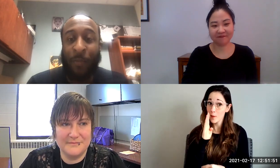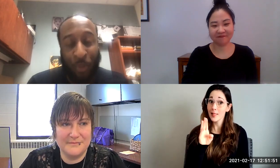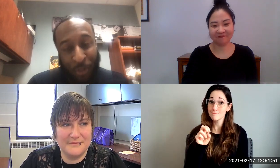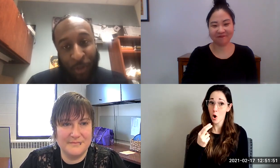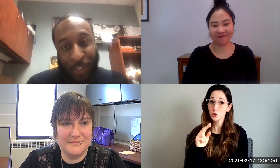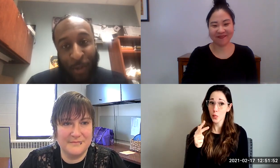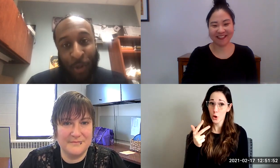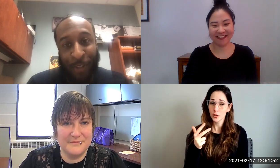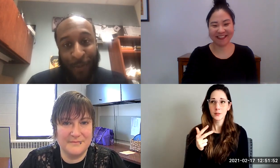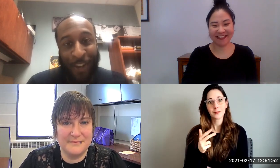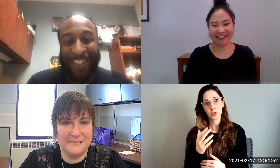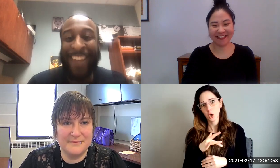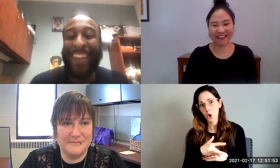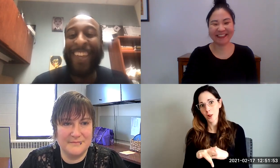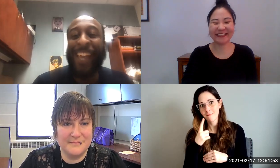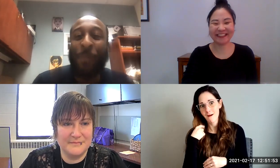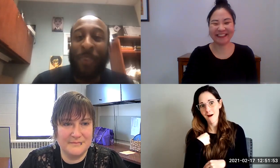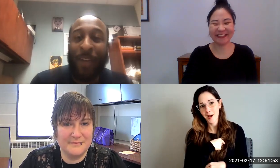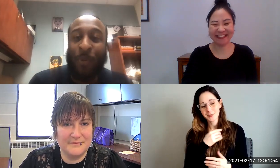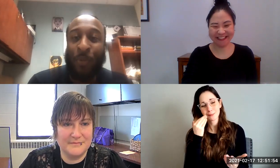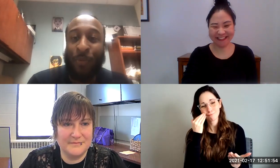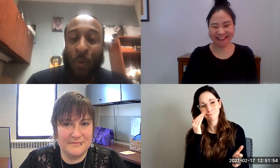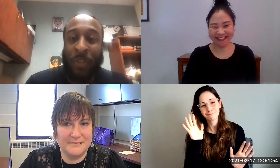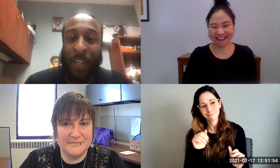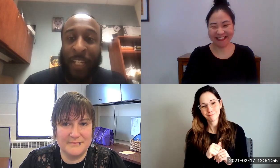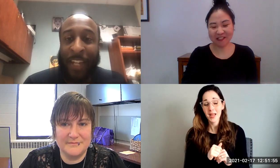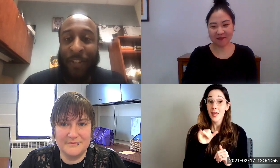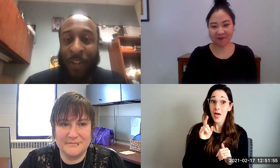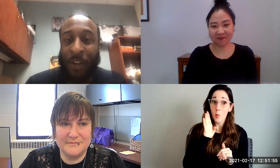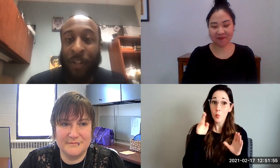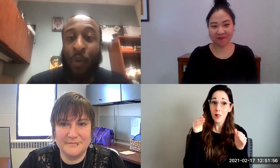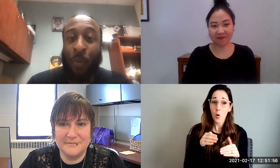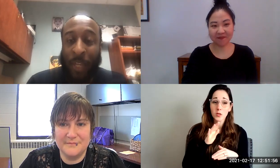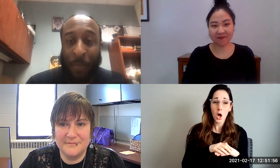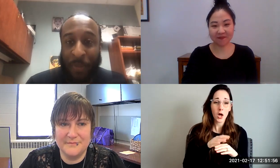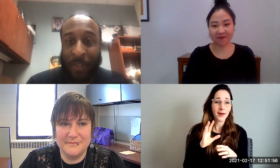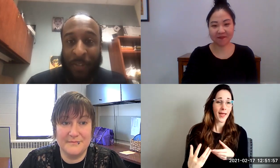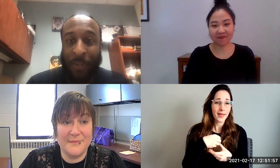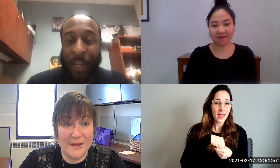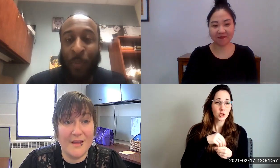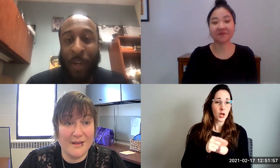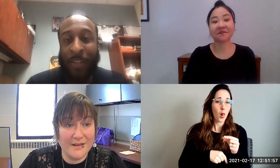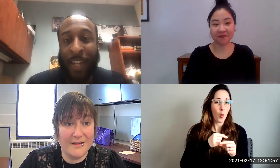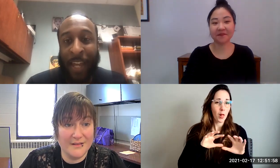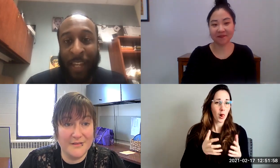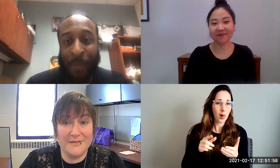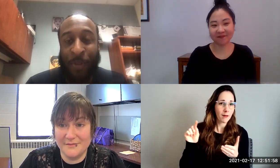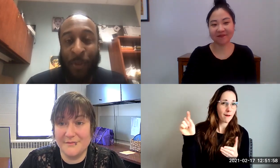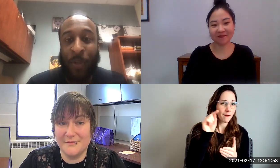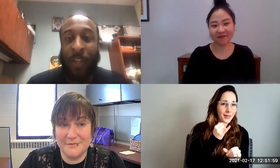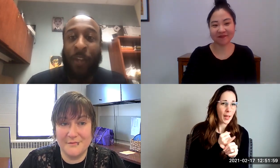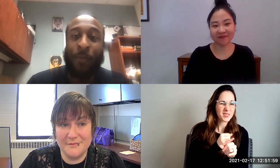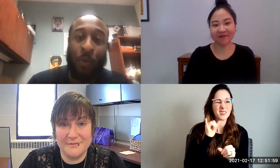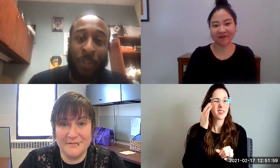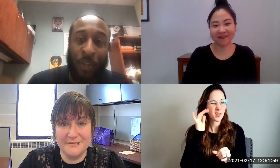and which is early, a little early for us. But that one, we're focused on engaging our global campuses. So that's why it's at 9 a.m.